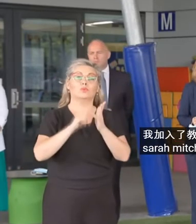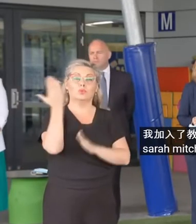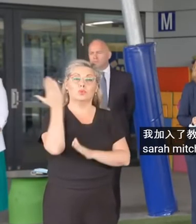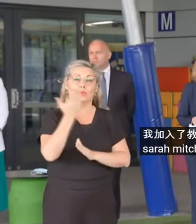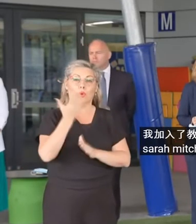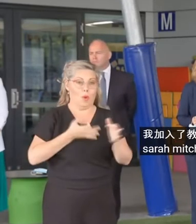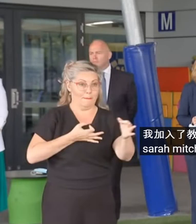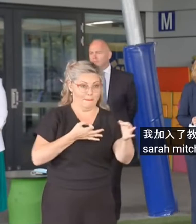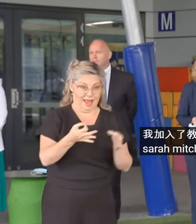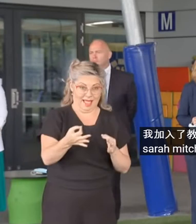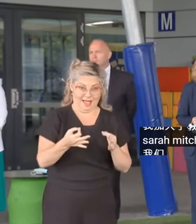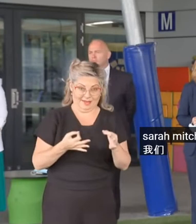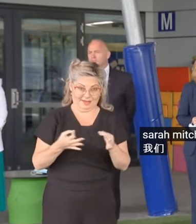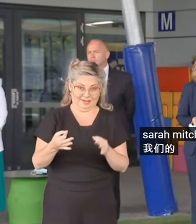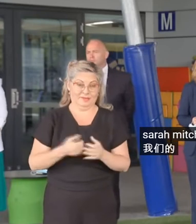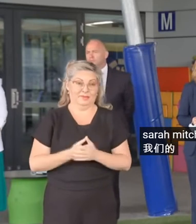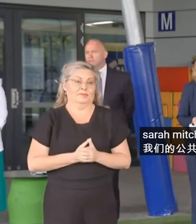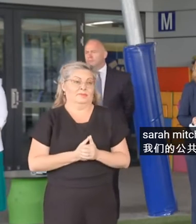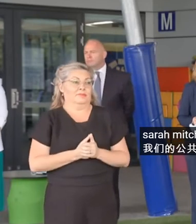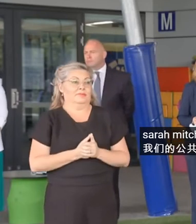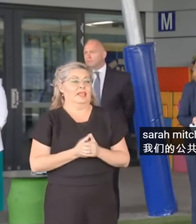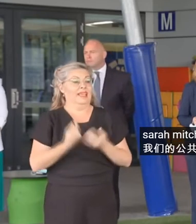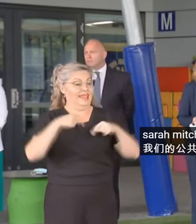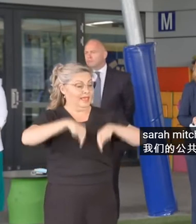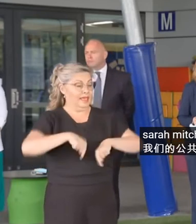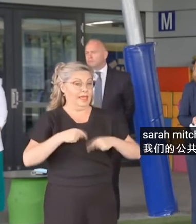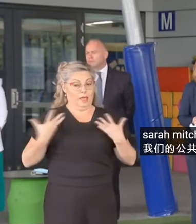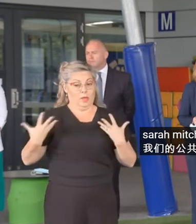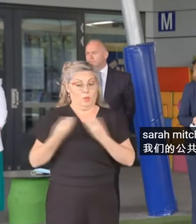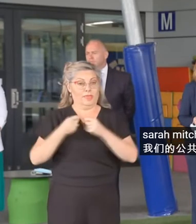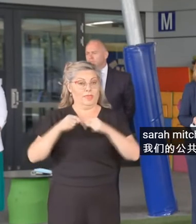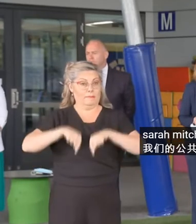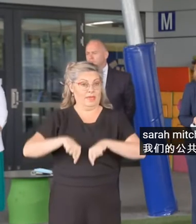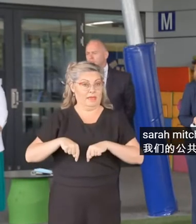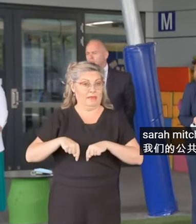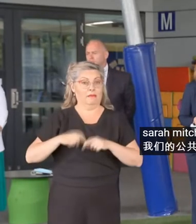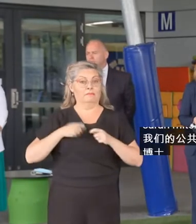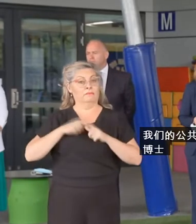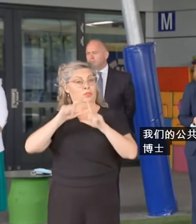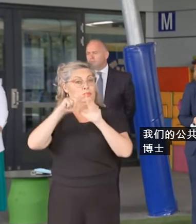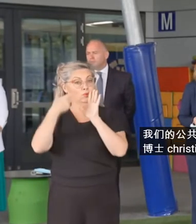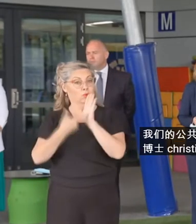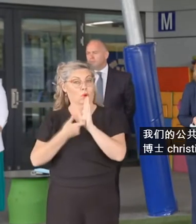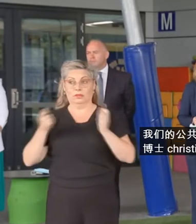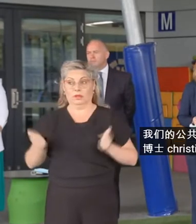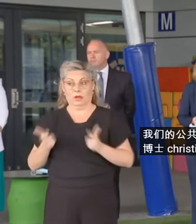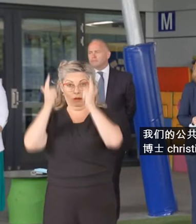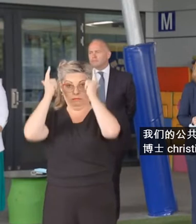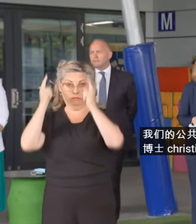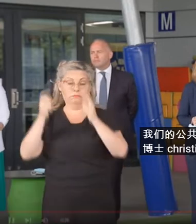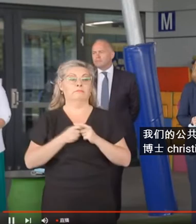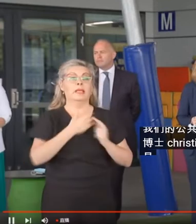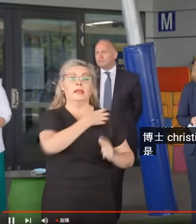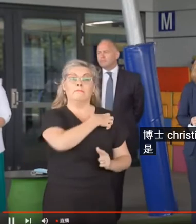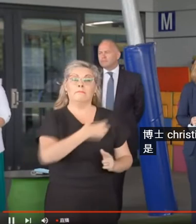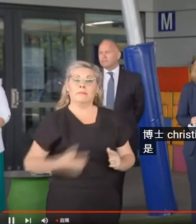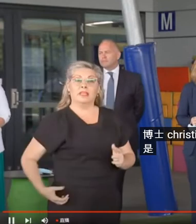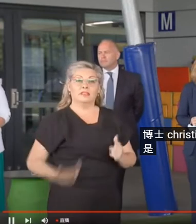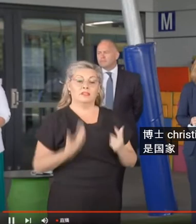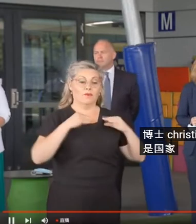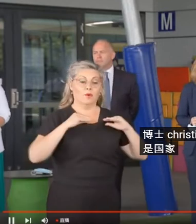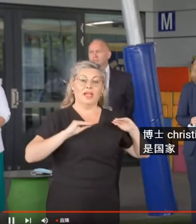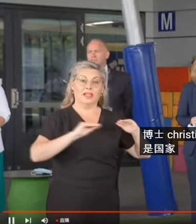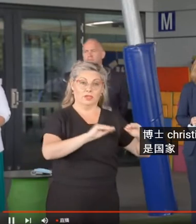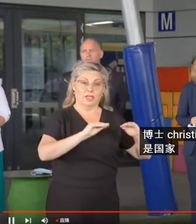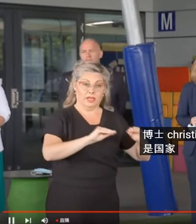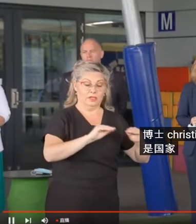Minister, Sarah Mitchell, our Public Health Officer, Dr Kerry Chant, Professor Kristine Macartney, who's the Director of the